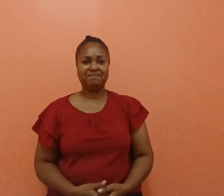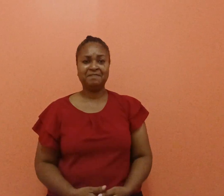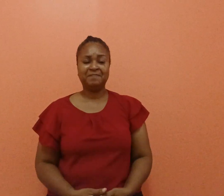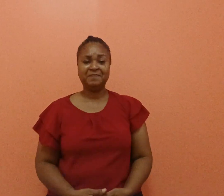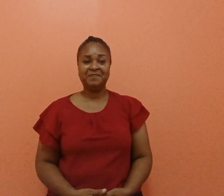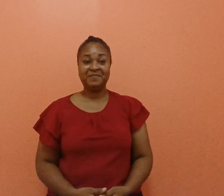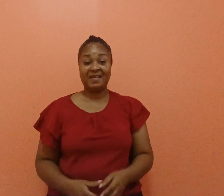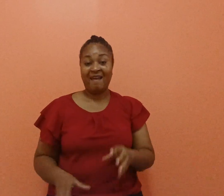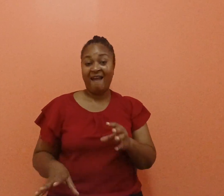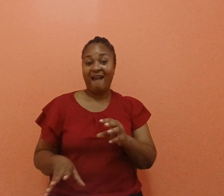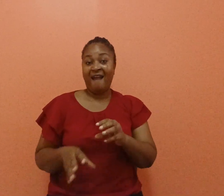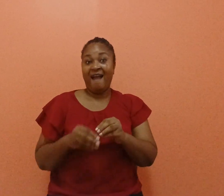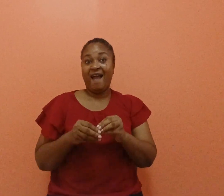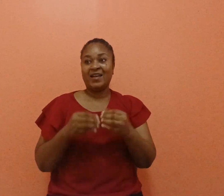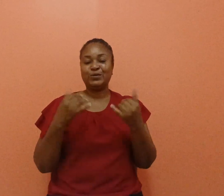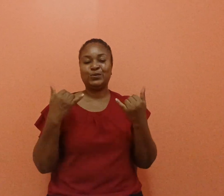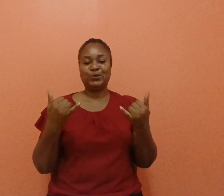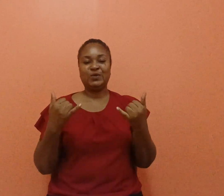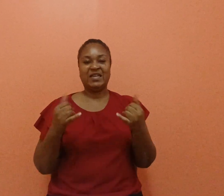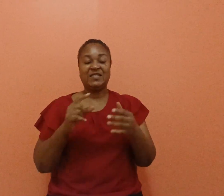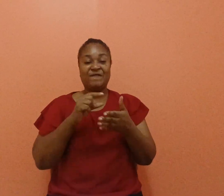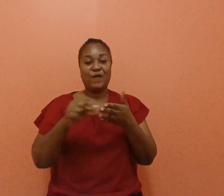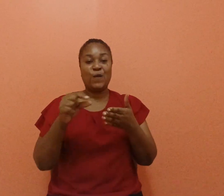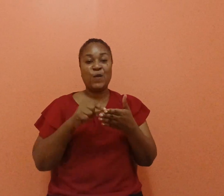Add today's verse.